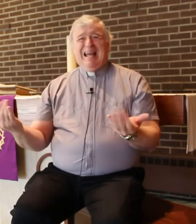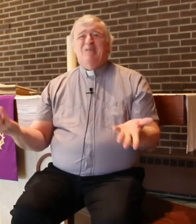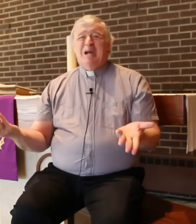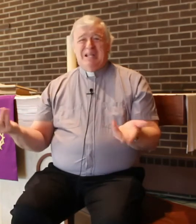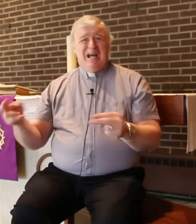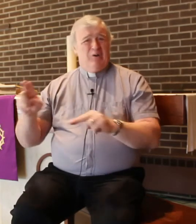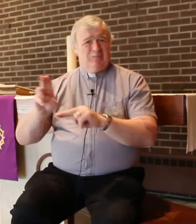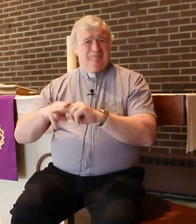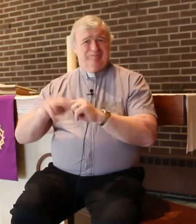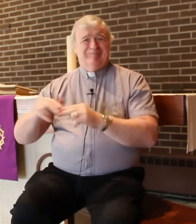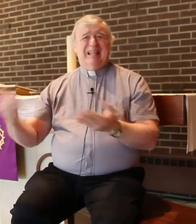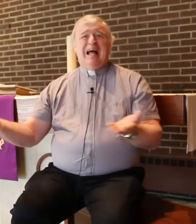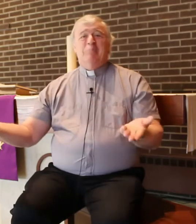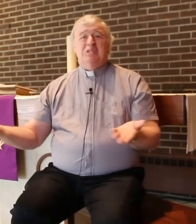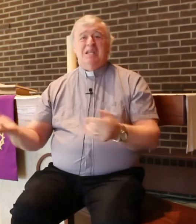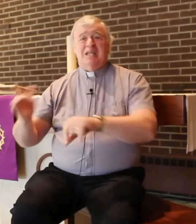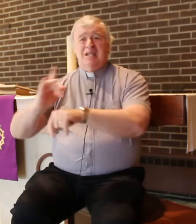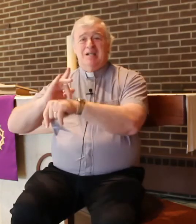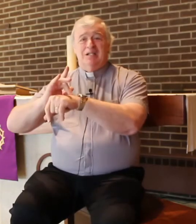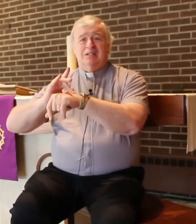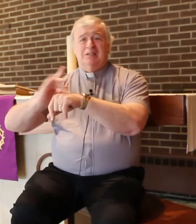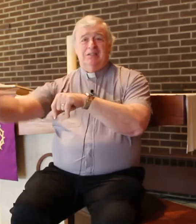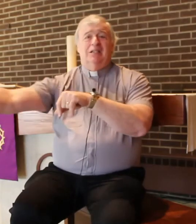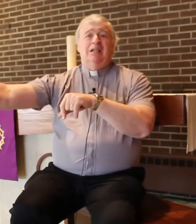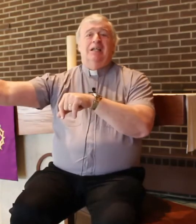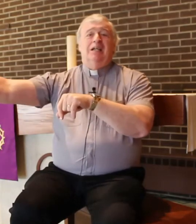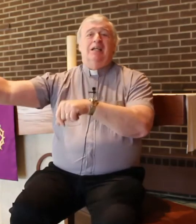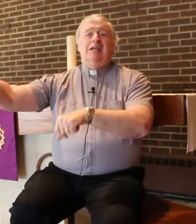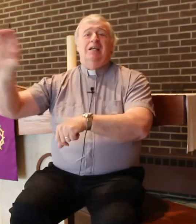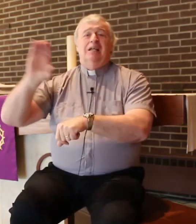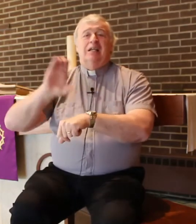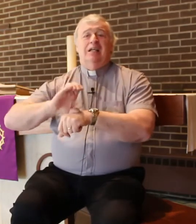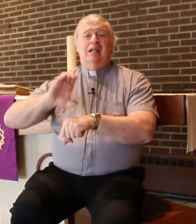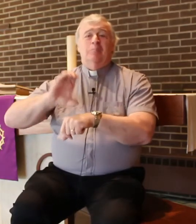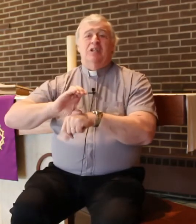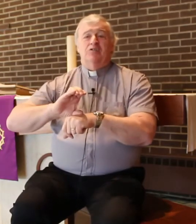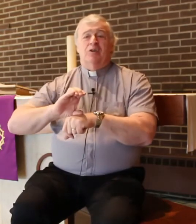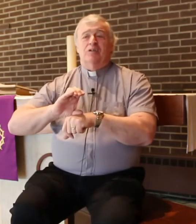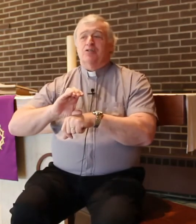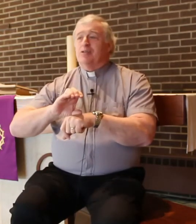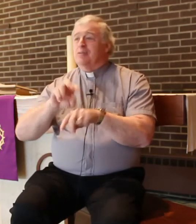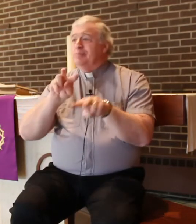Right now, I'm sitting here in an empty church,